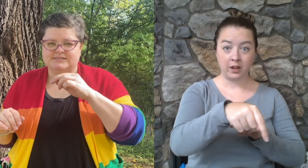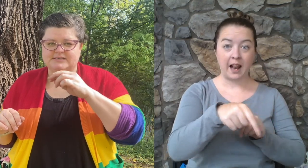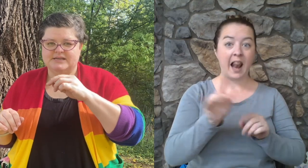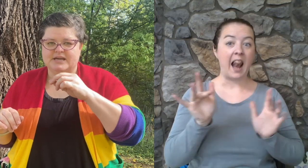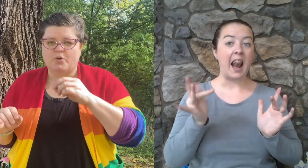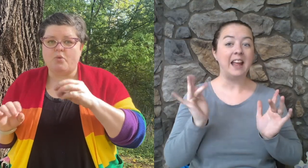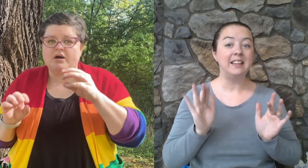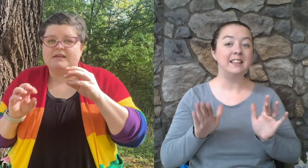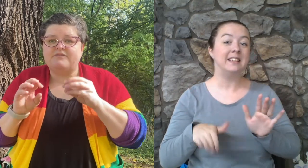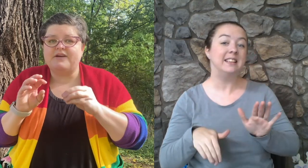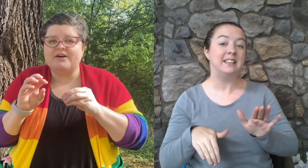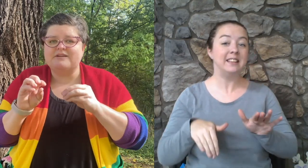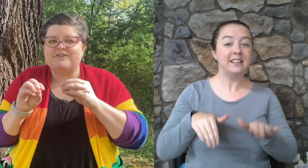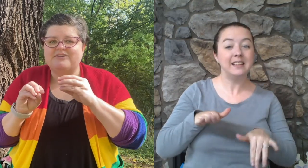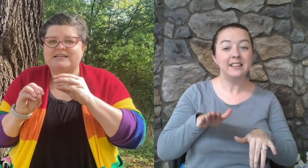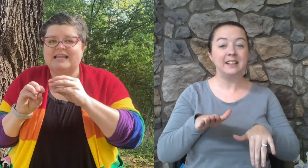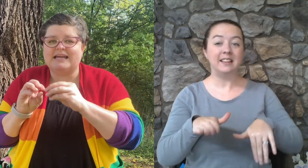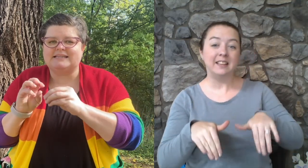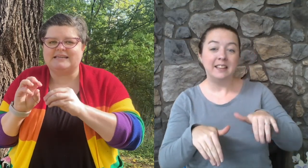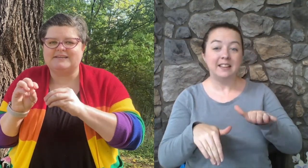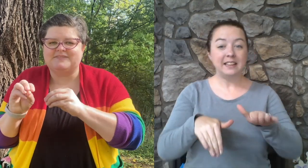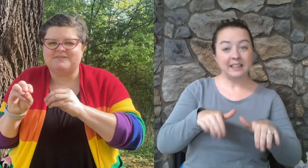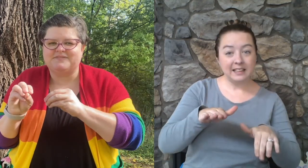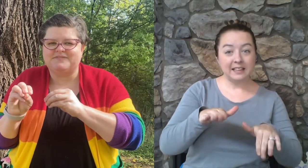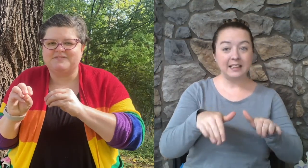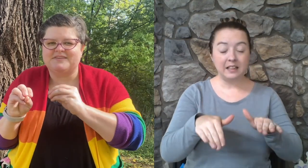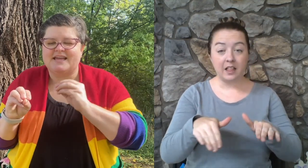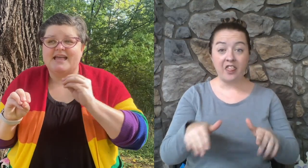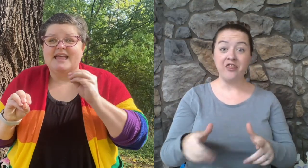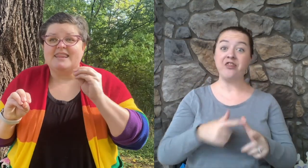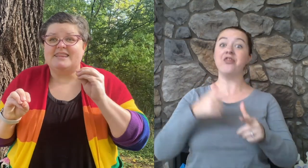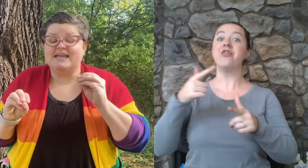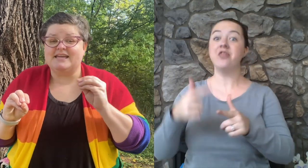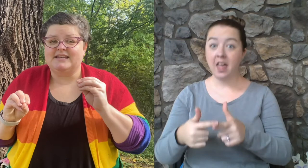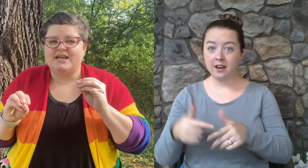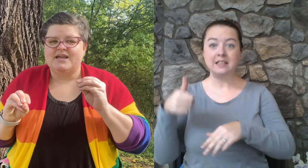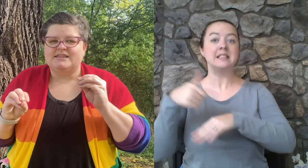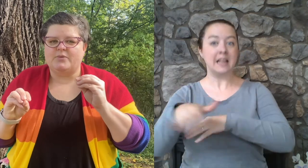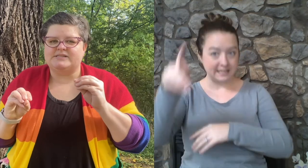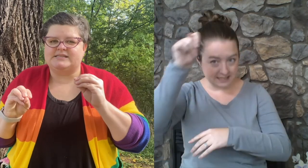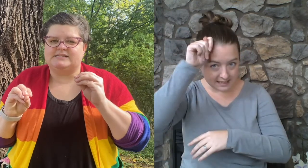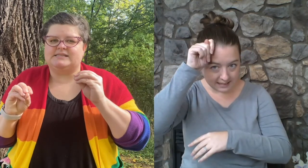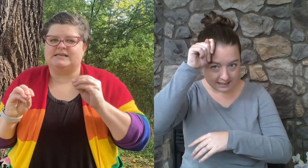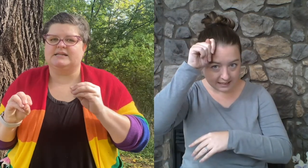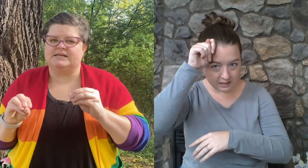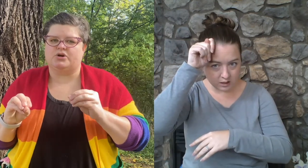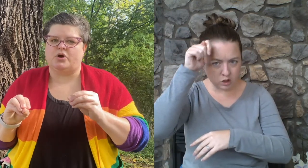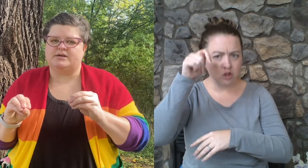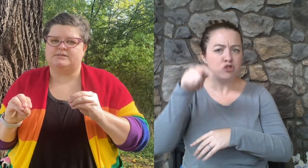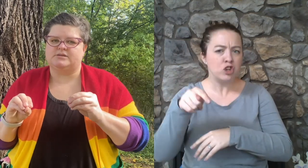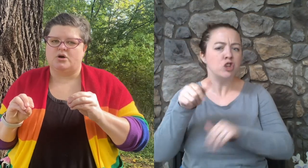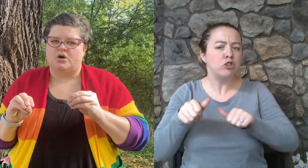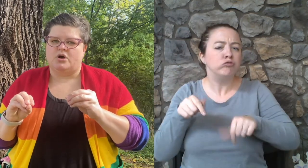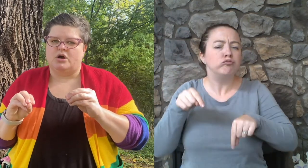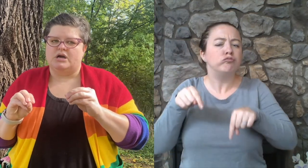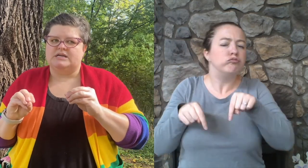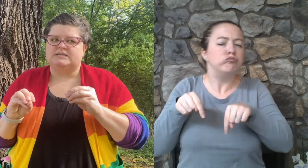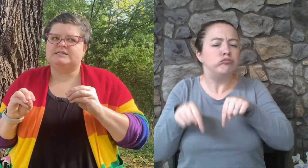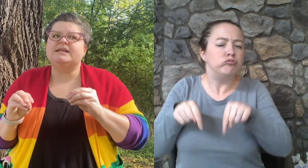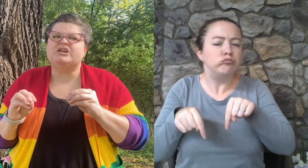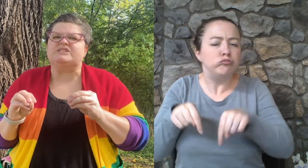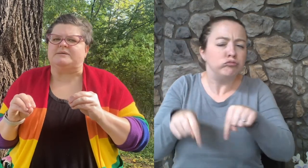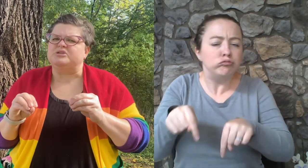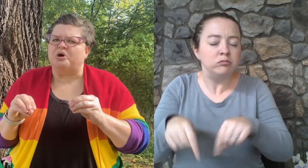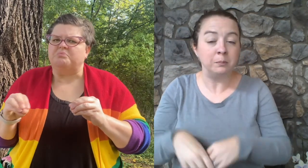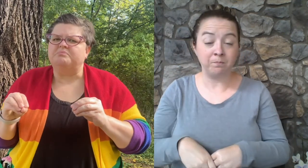across, walking very, very lightly. Then they would send Tilly across.